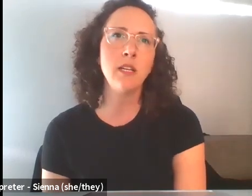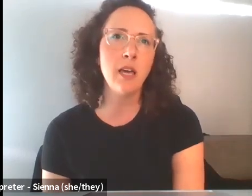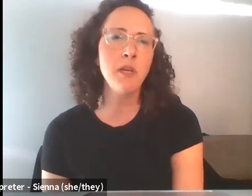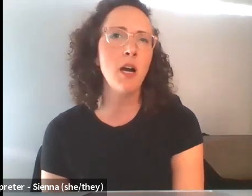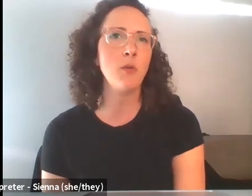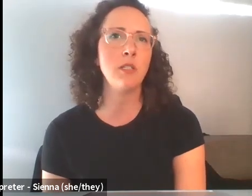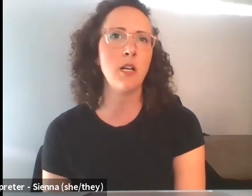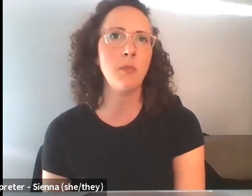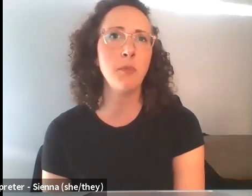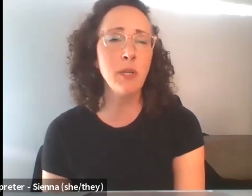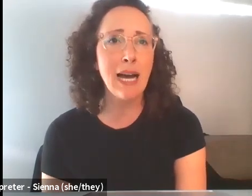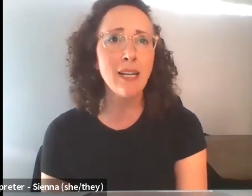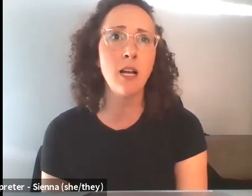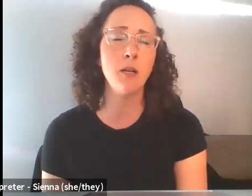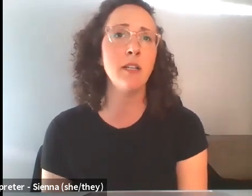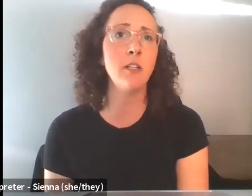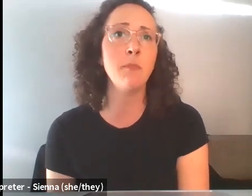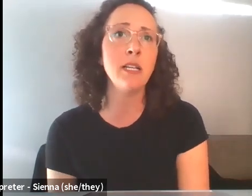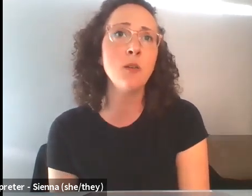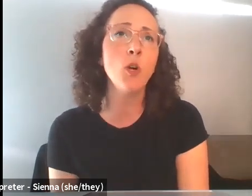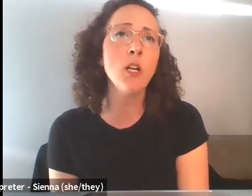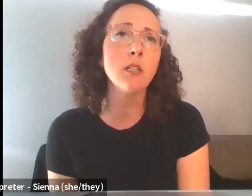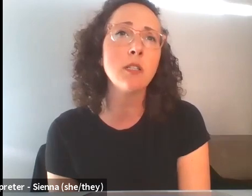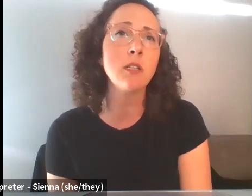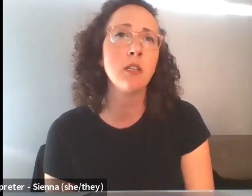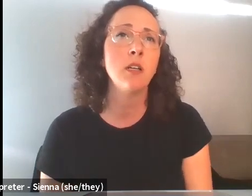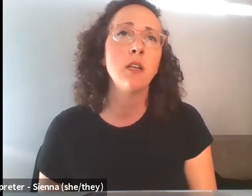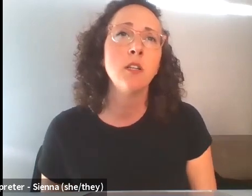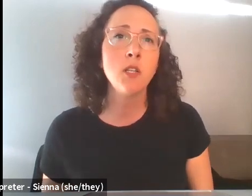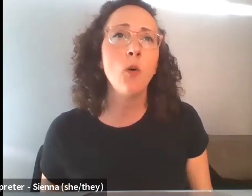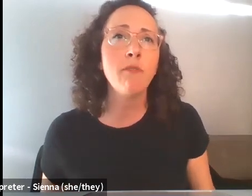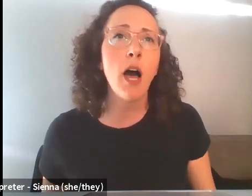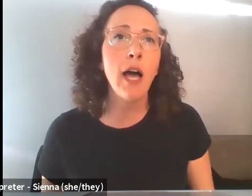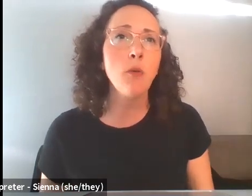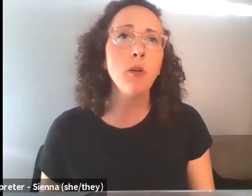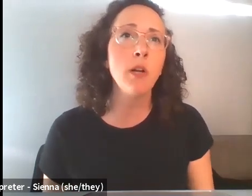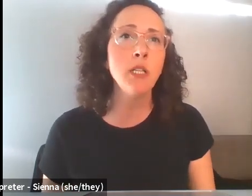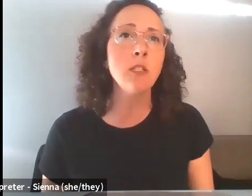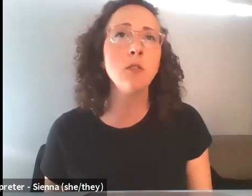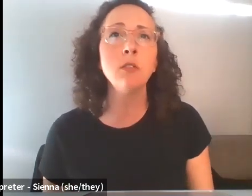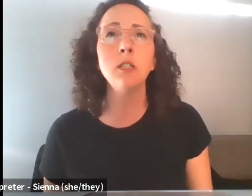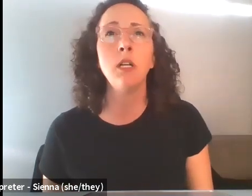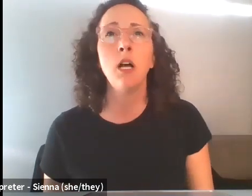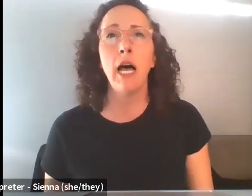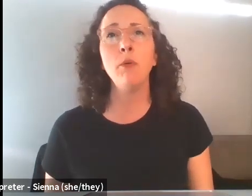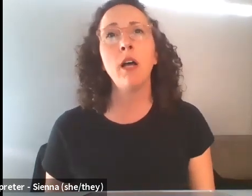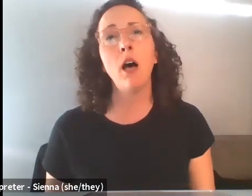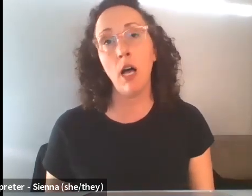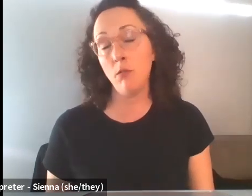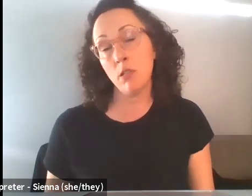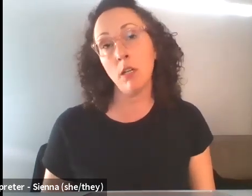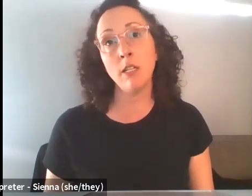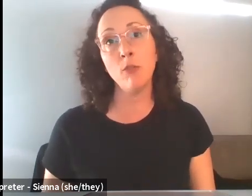and it can be awkward to talk about it, but we got to talk about it or it makes it worse. So if I were running the school, I